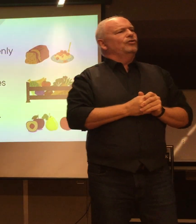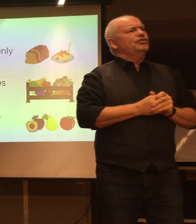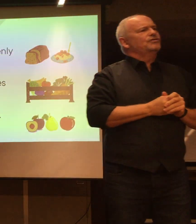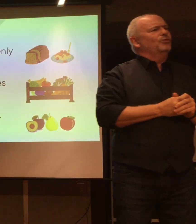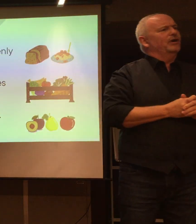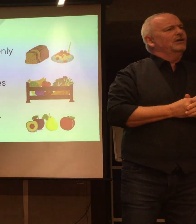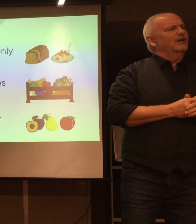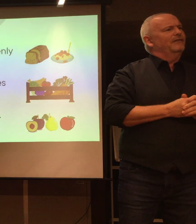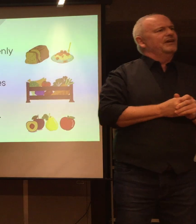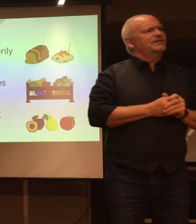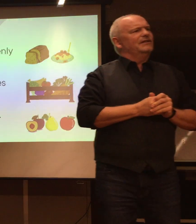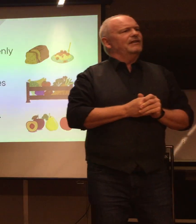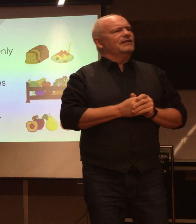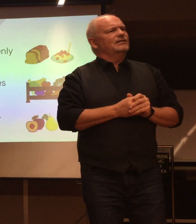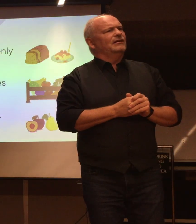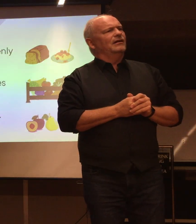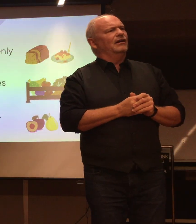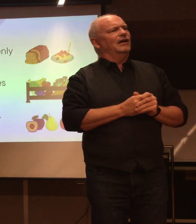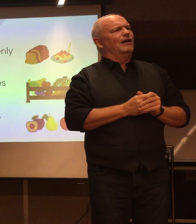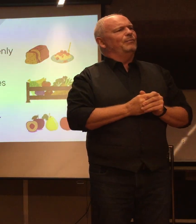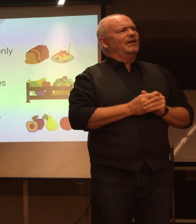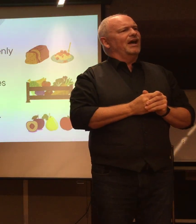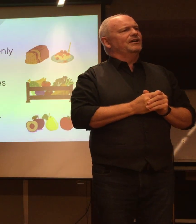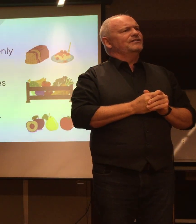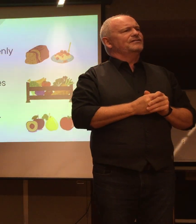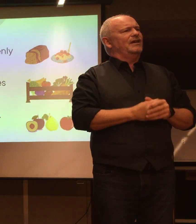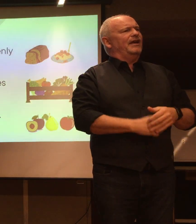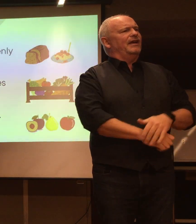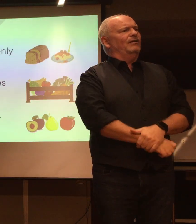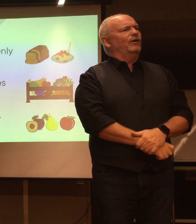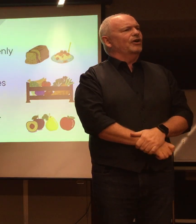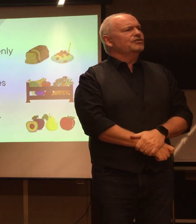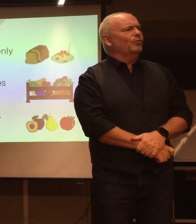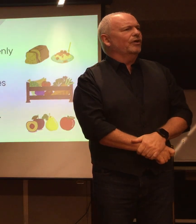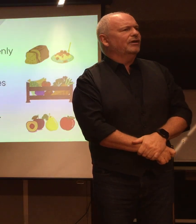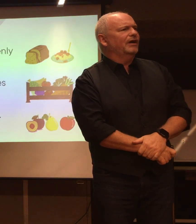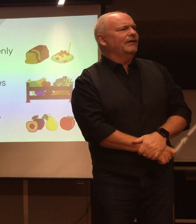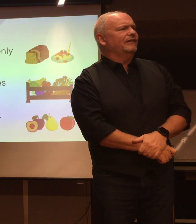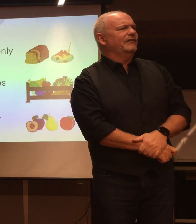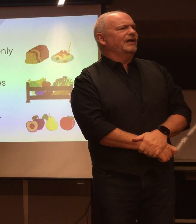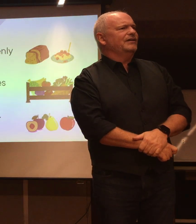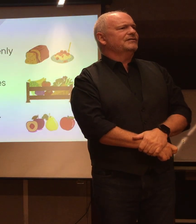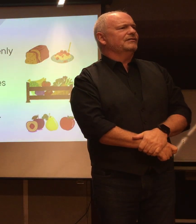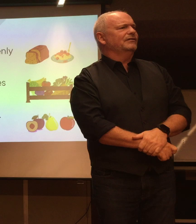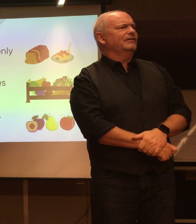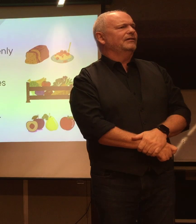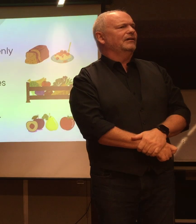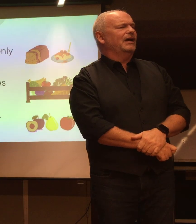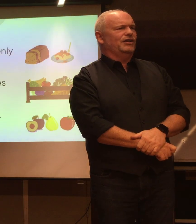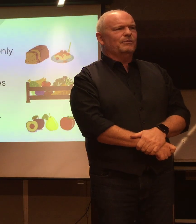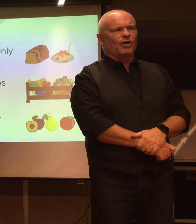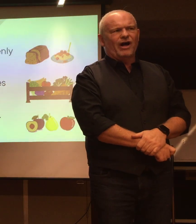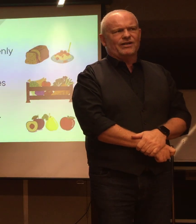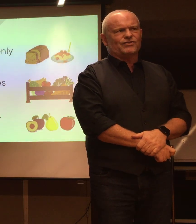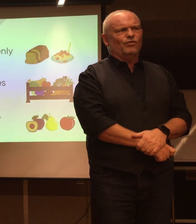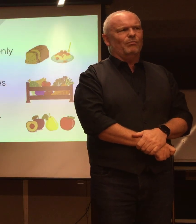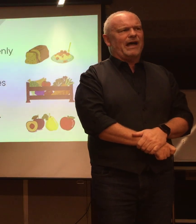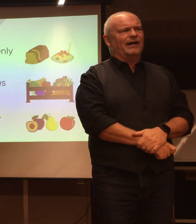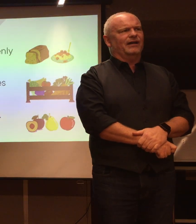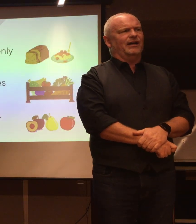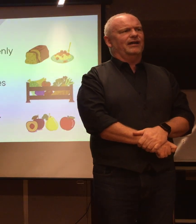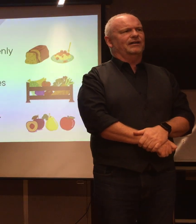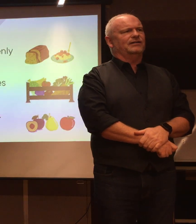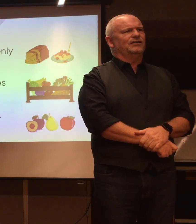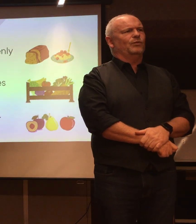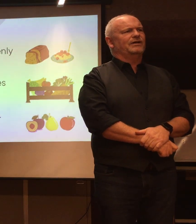I used to work and they said that bananas, where I used to work, and they used to, a guy had a sore